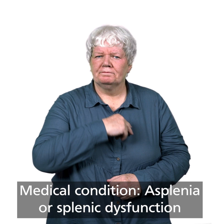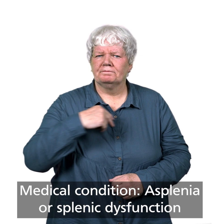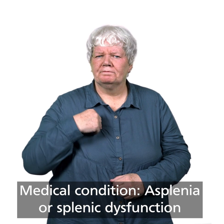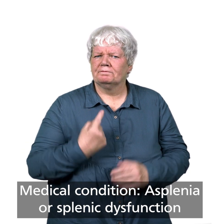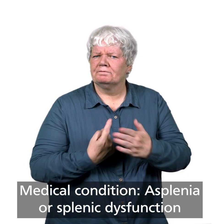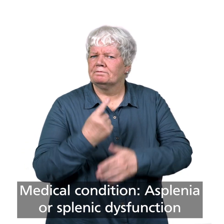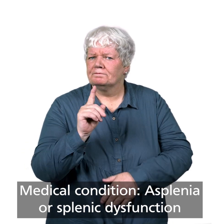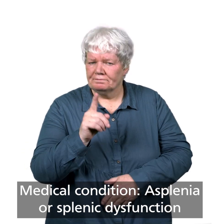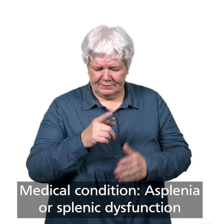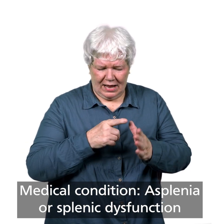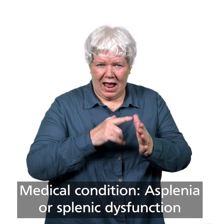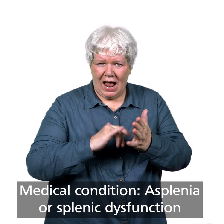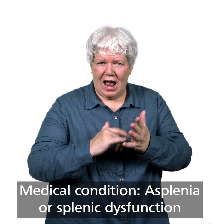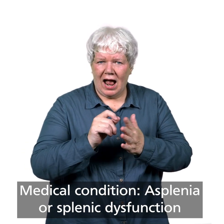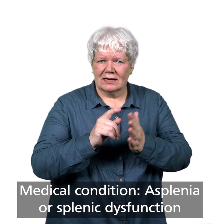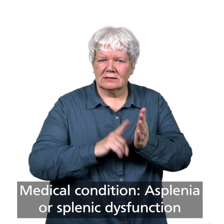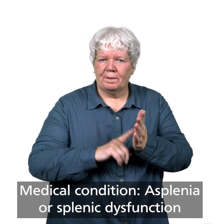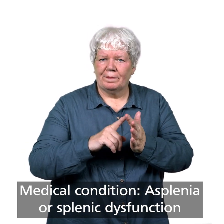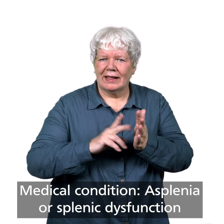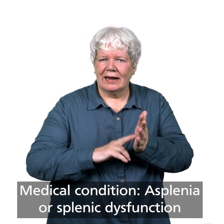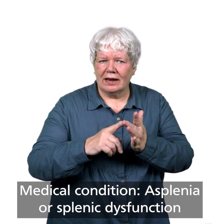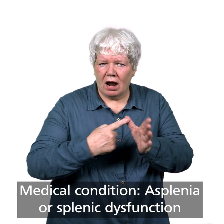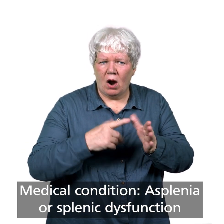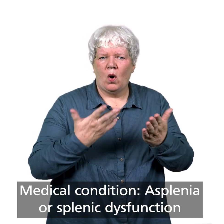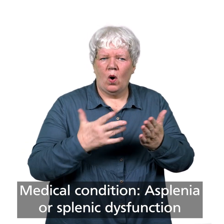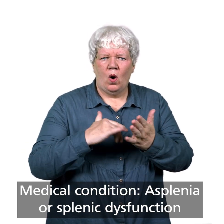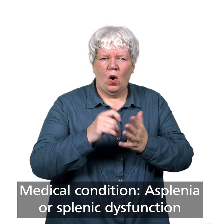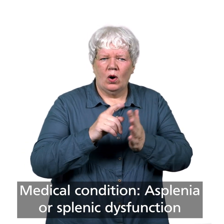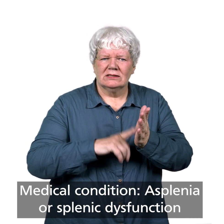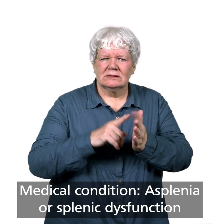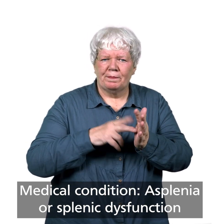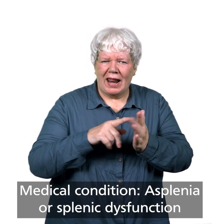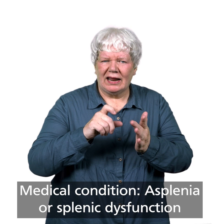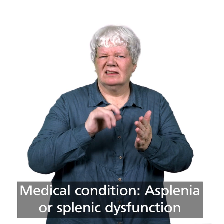Medical condition, asplenia or splenic dysfunction.